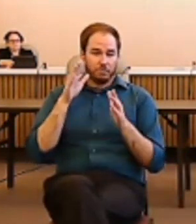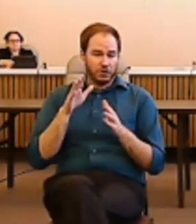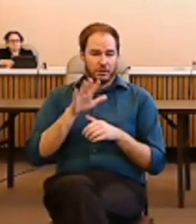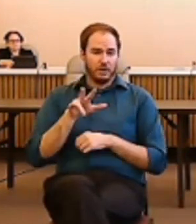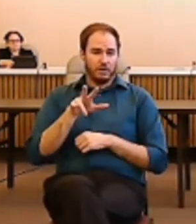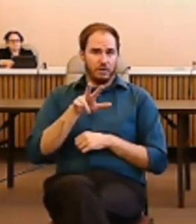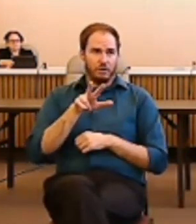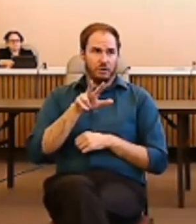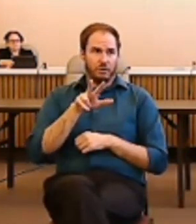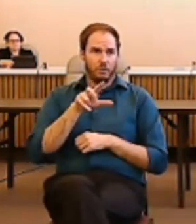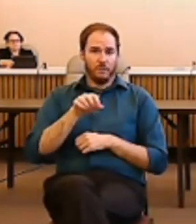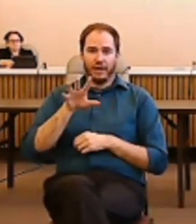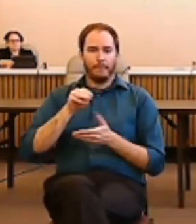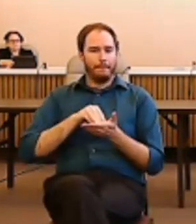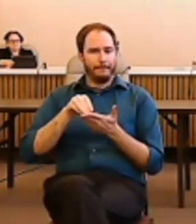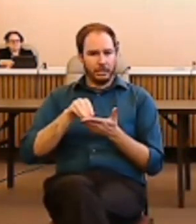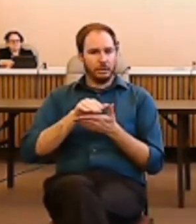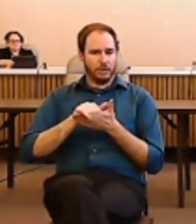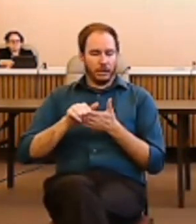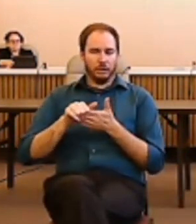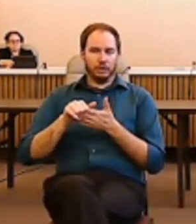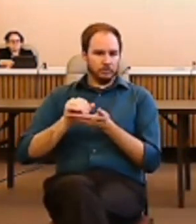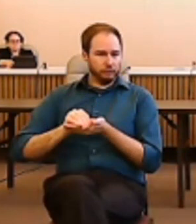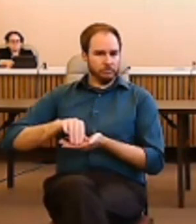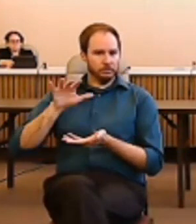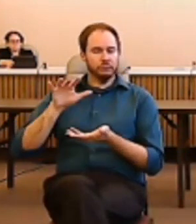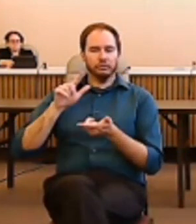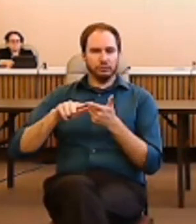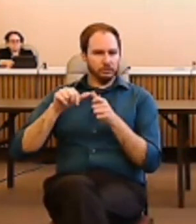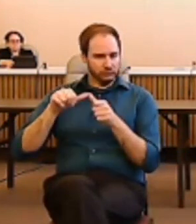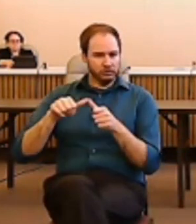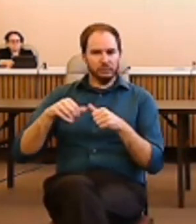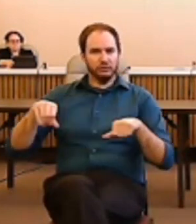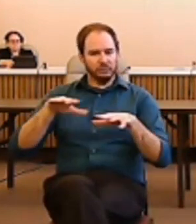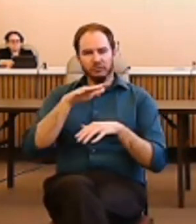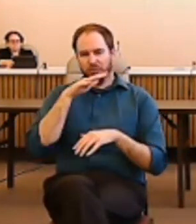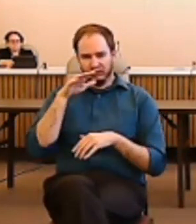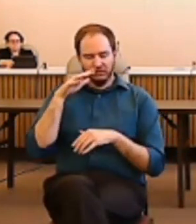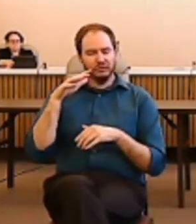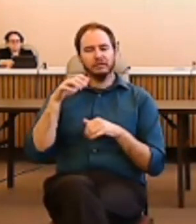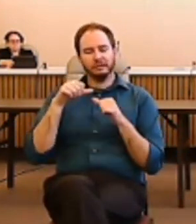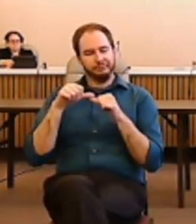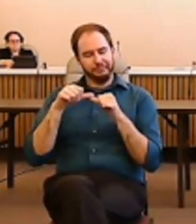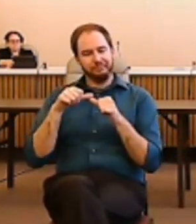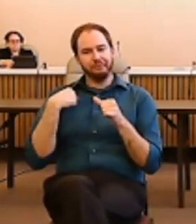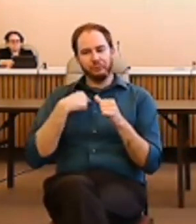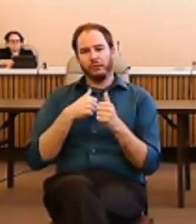to $3.5 million to help keep their farms going, and we've preserved